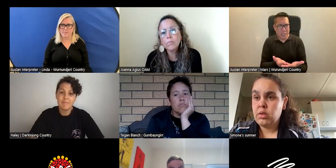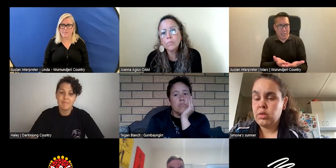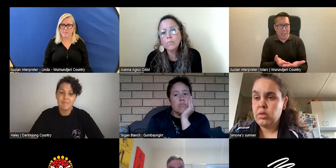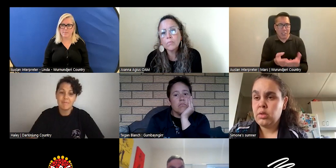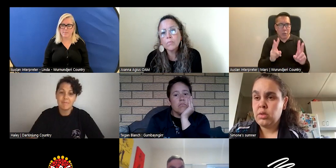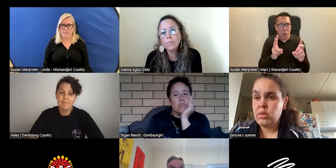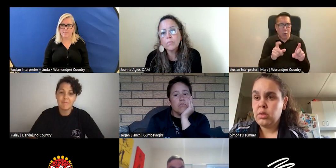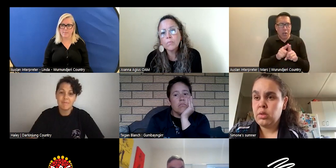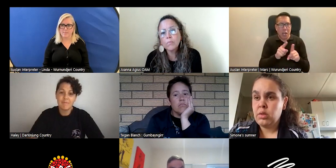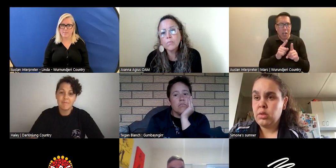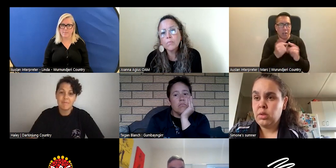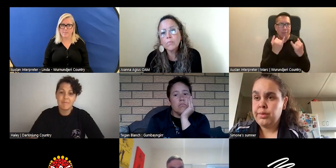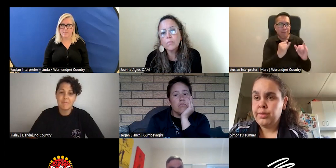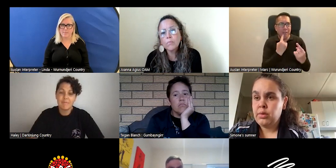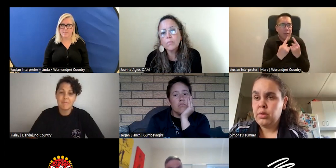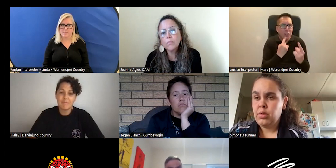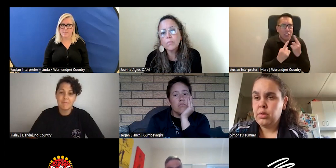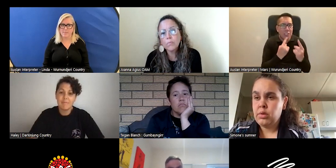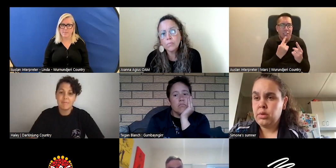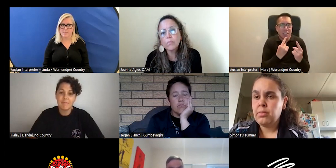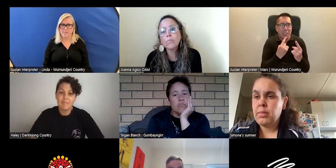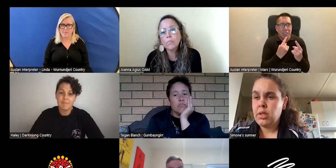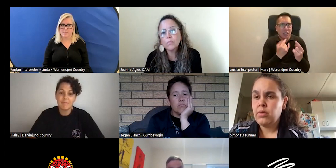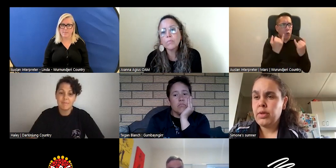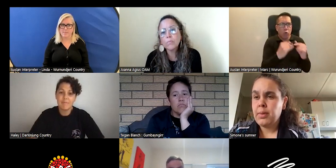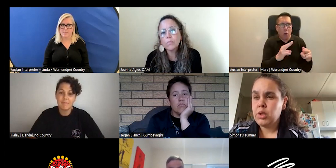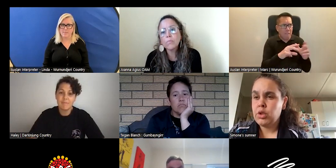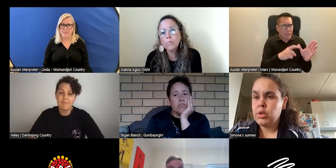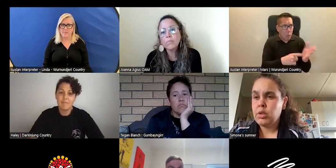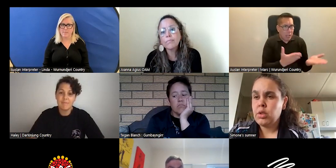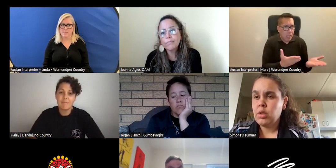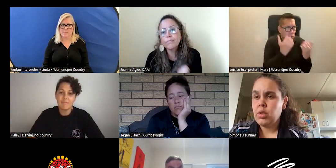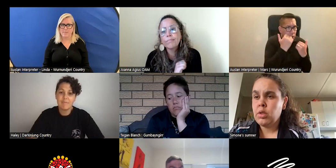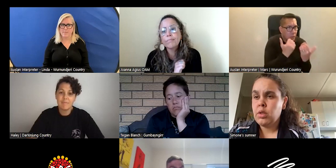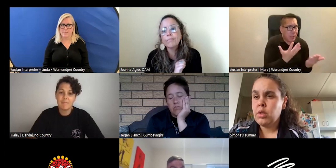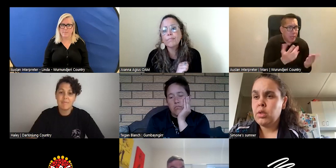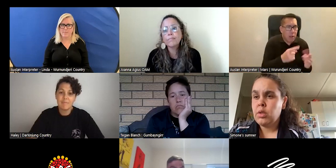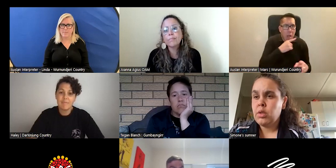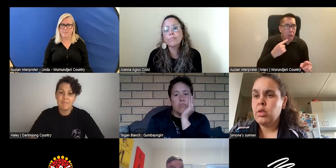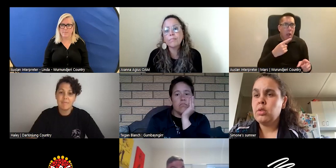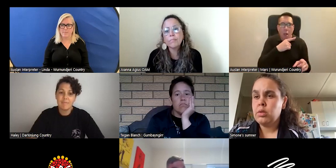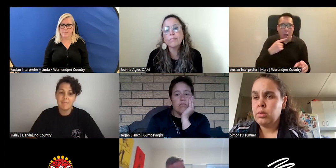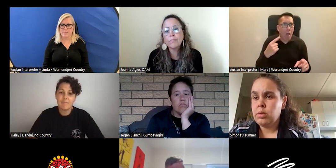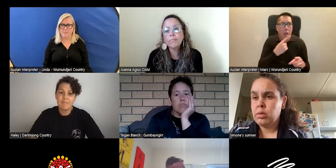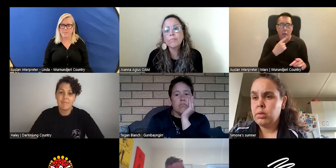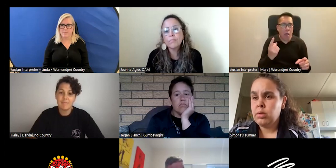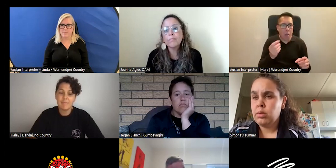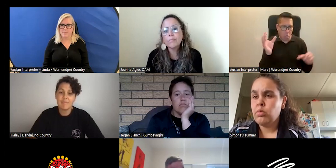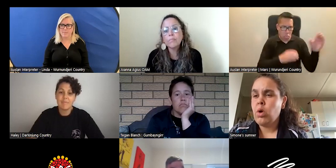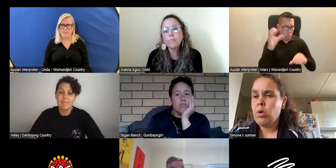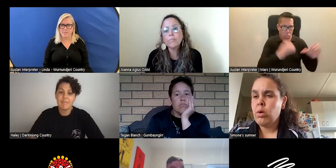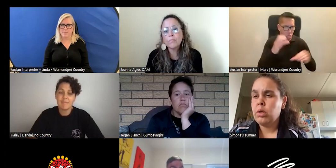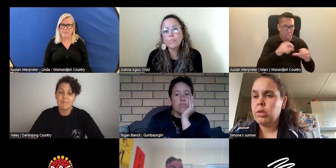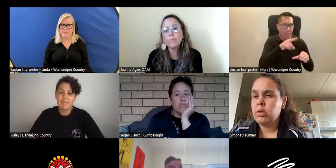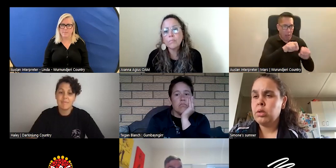of disinformation, non-factual information, lies and truth-telling, all that. That's that conversation coming